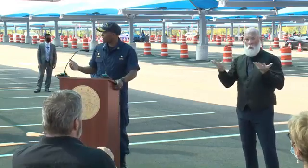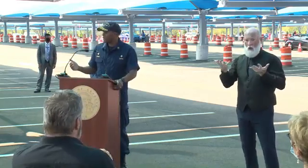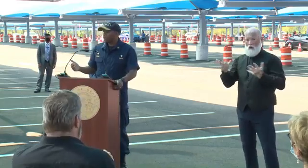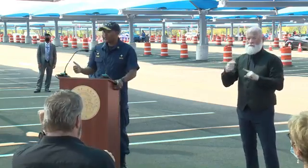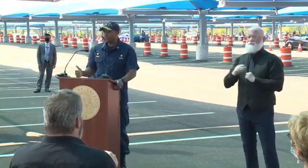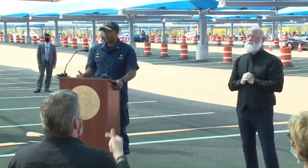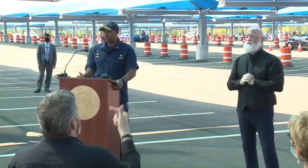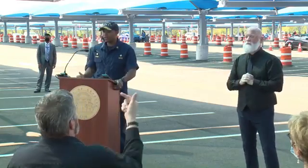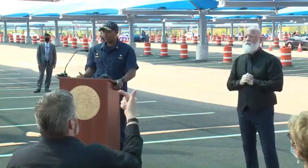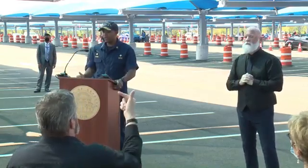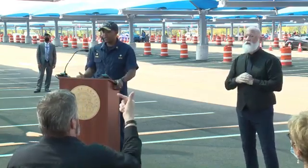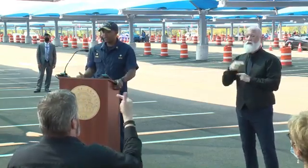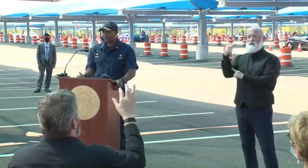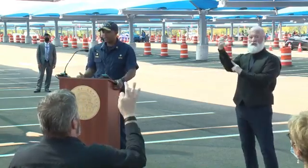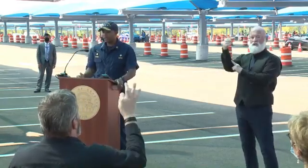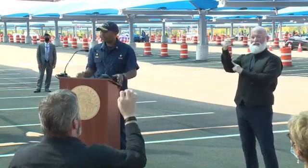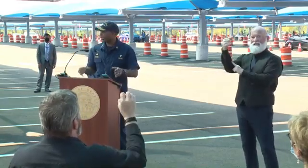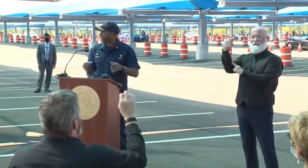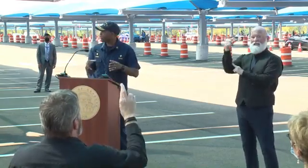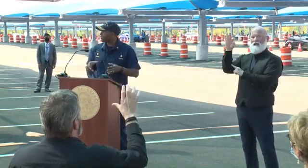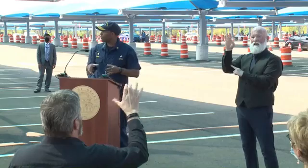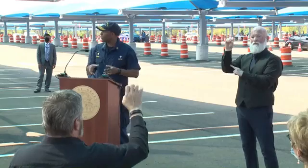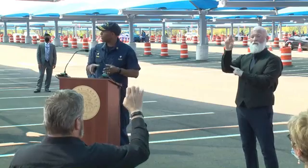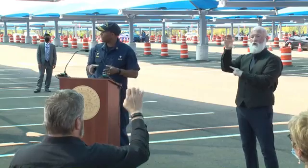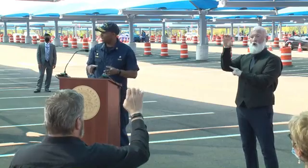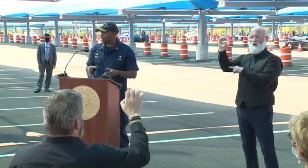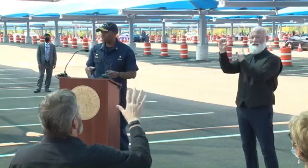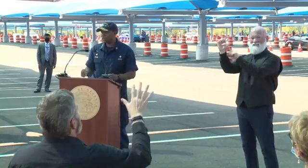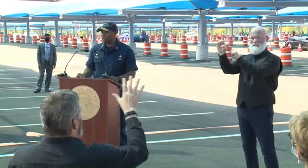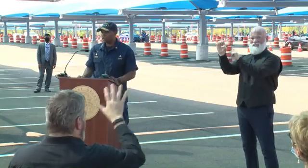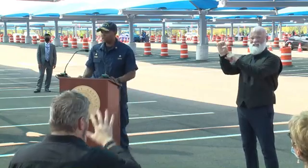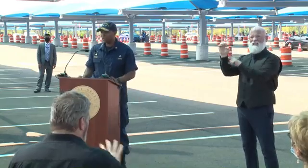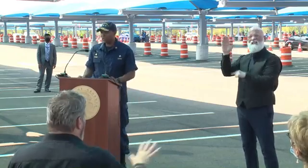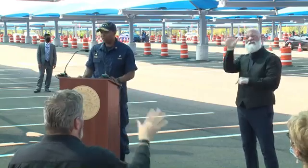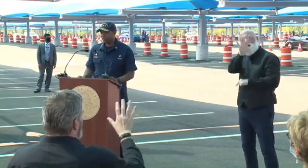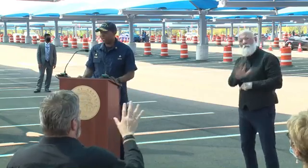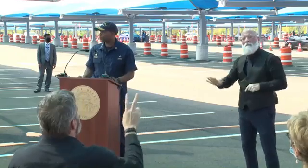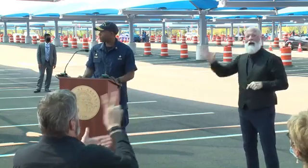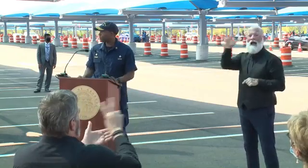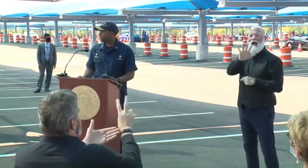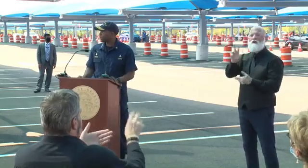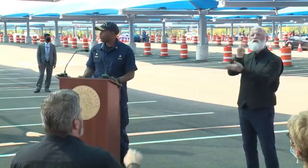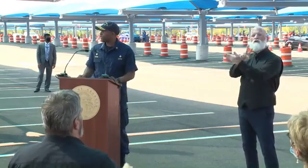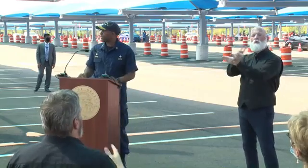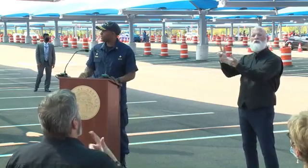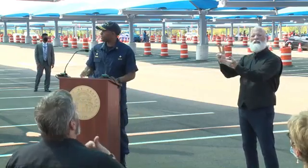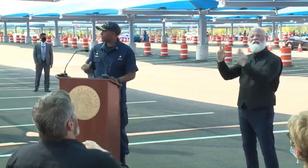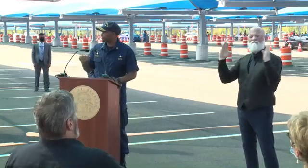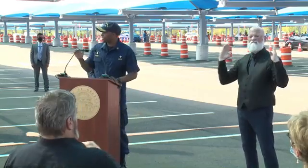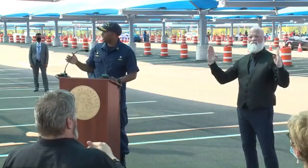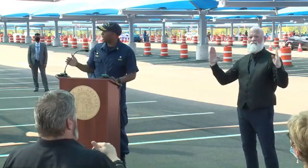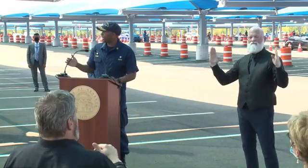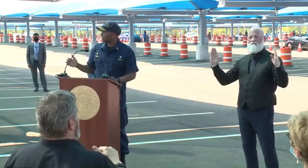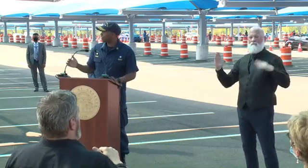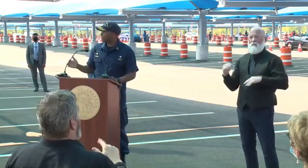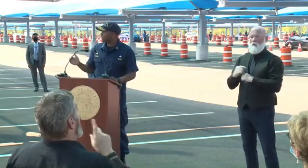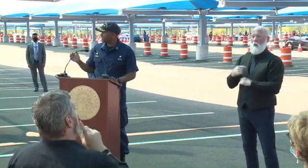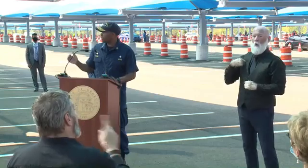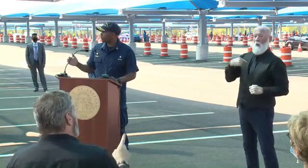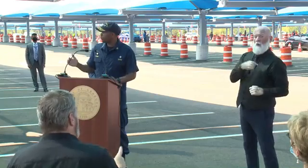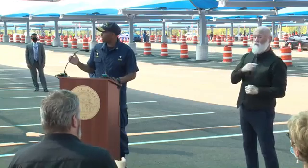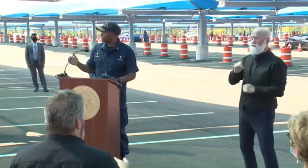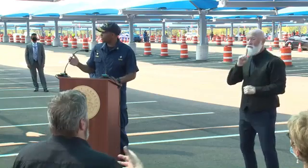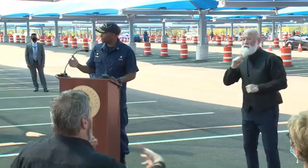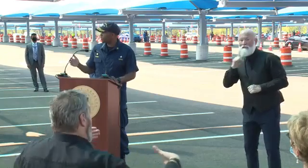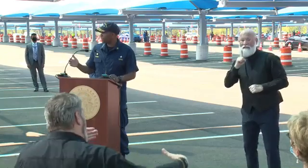weeks. We know that if we lean into public health preventive measures, we can turn the tide